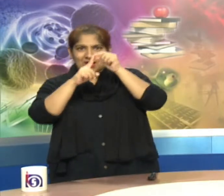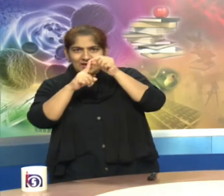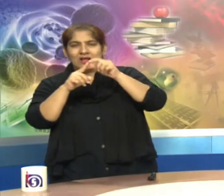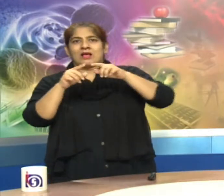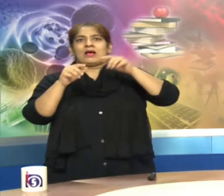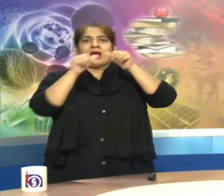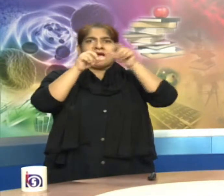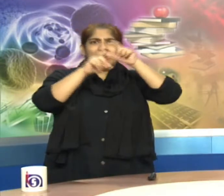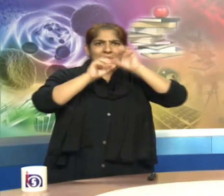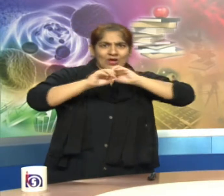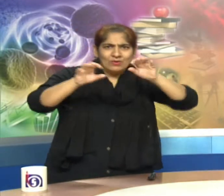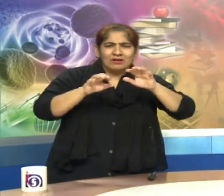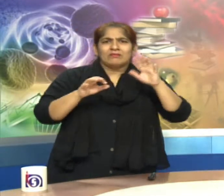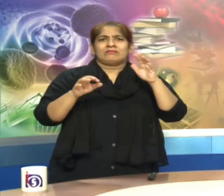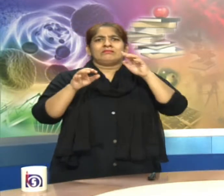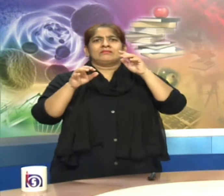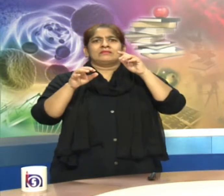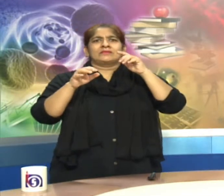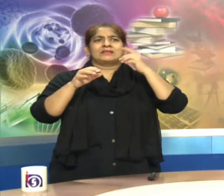of advertising.